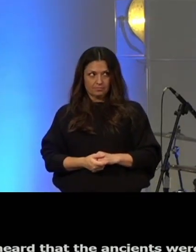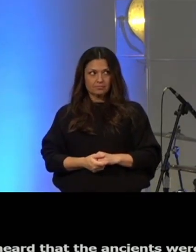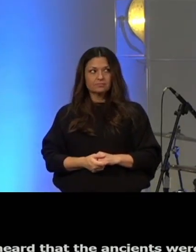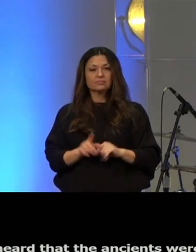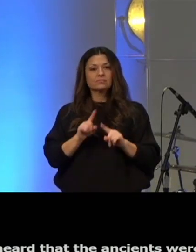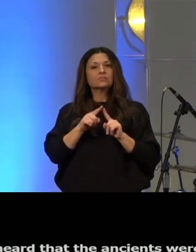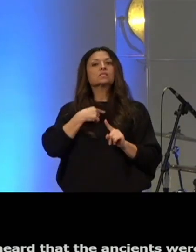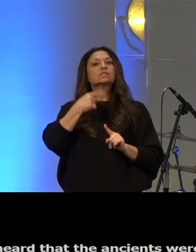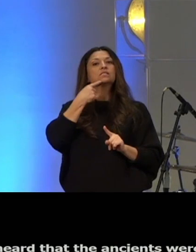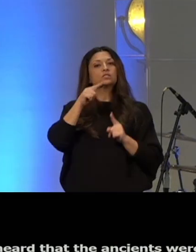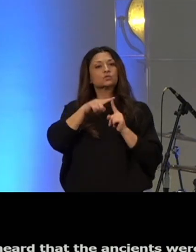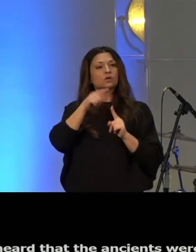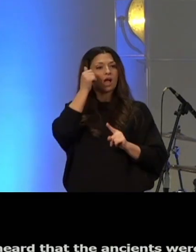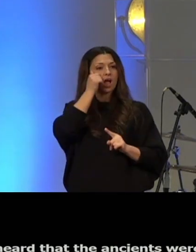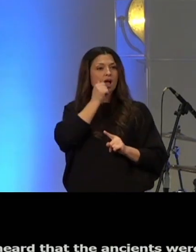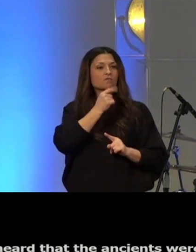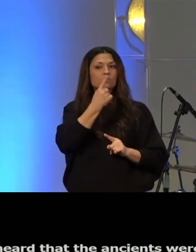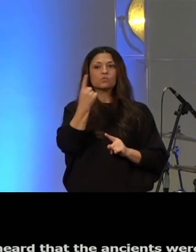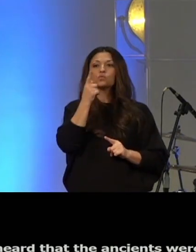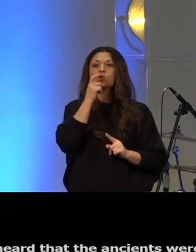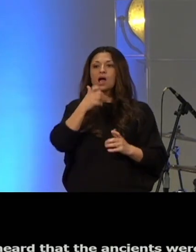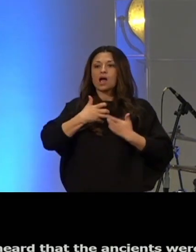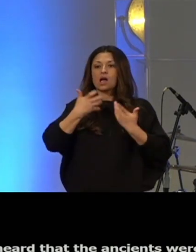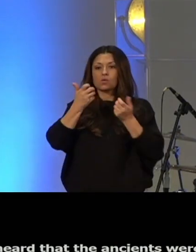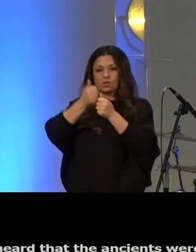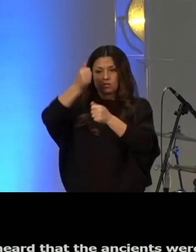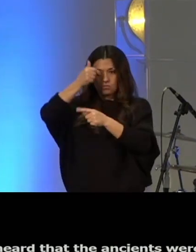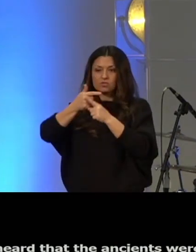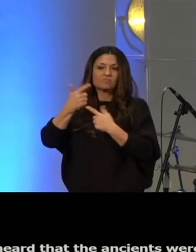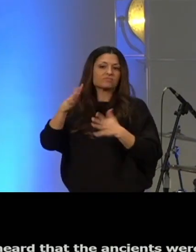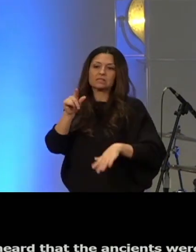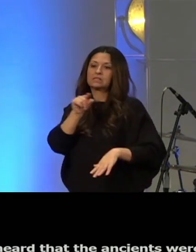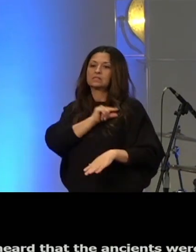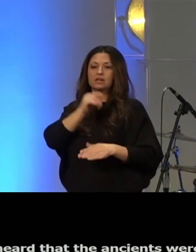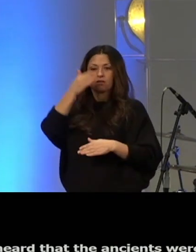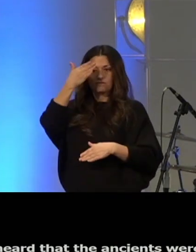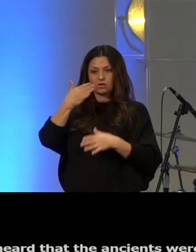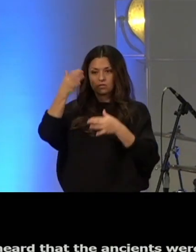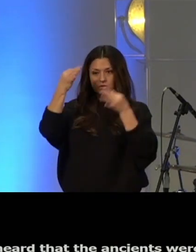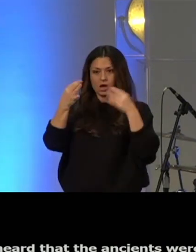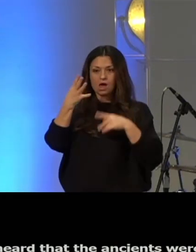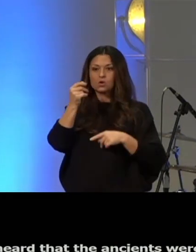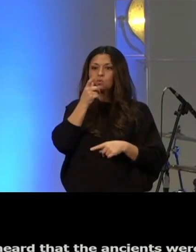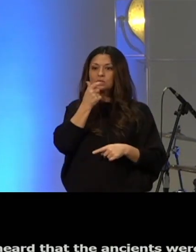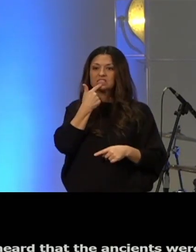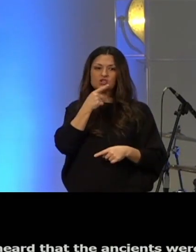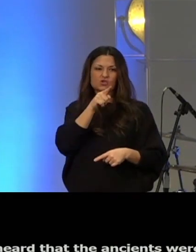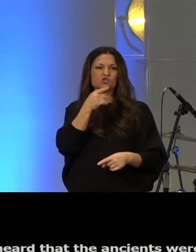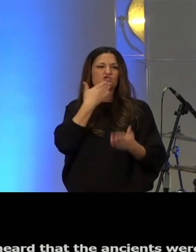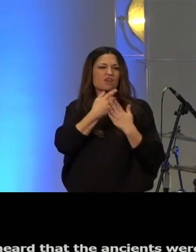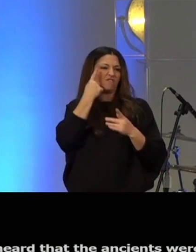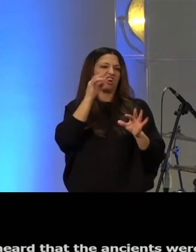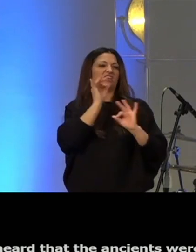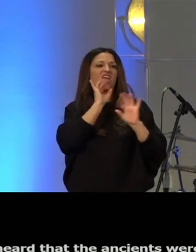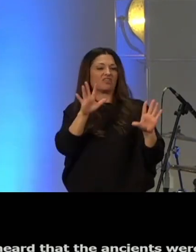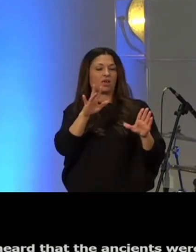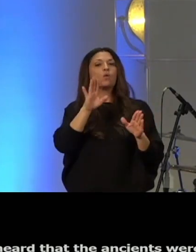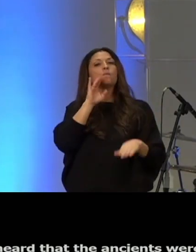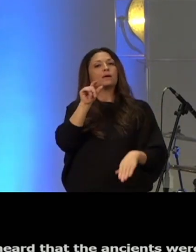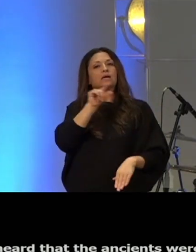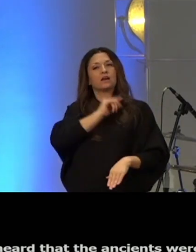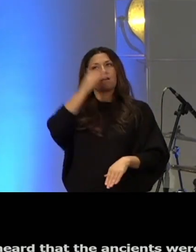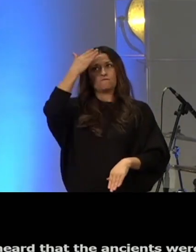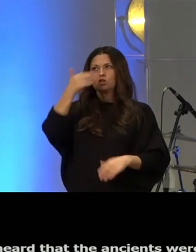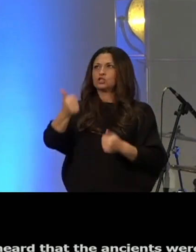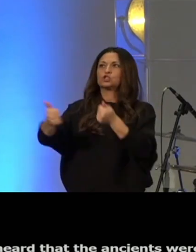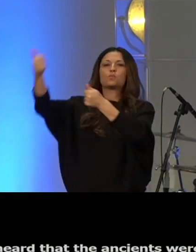But I say to you that everyone who is angry with his brother shall be guilty before the court. And whoever says to his brother, you good for nothing, shall be guilty before the Supreme